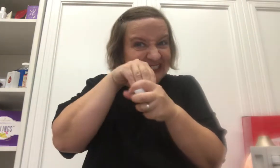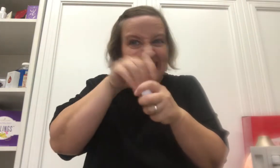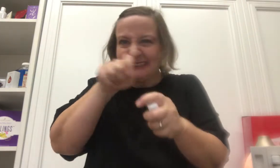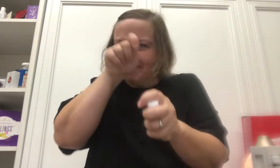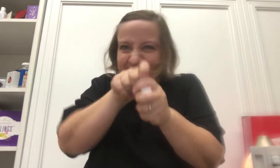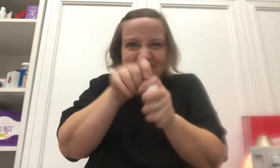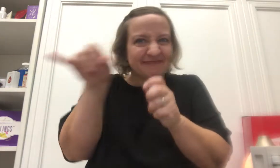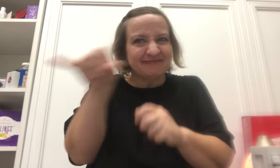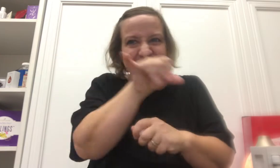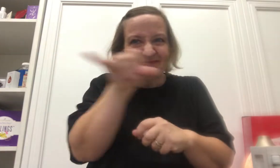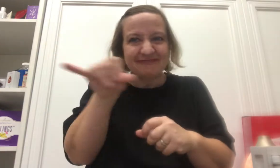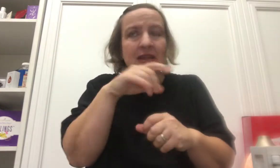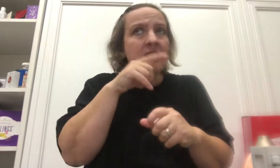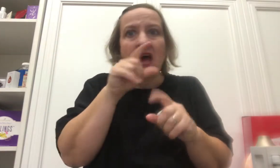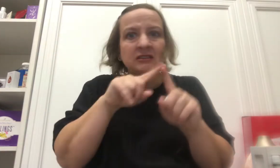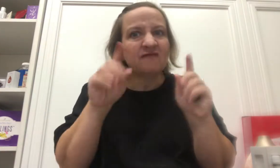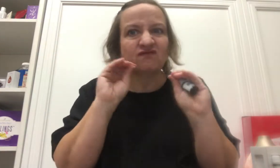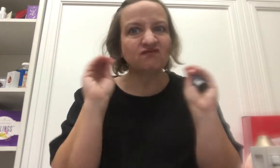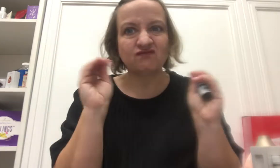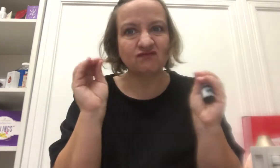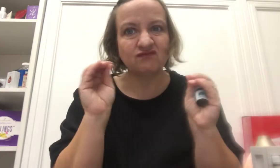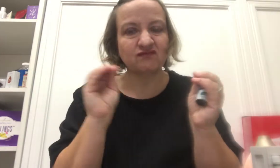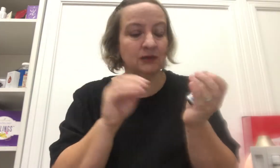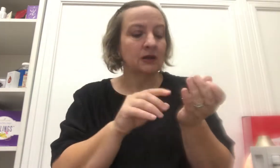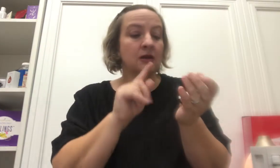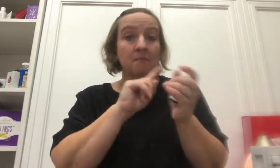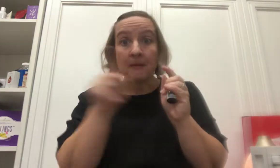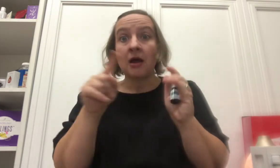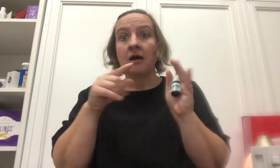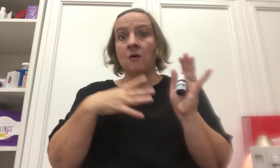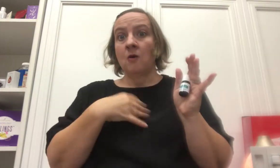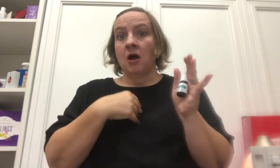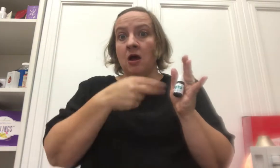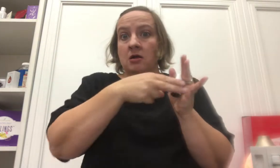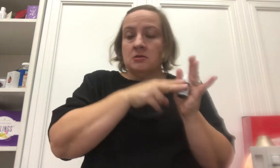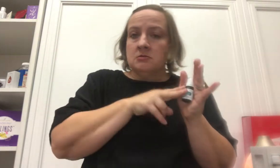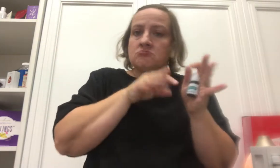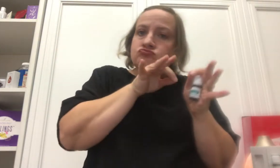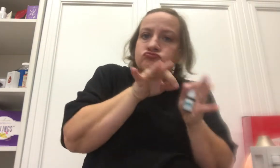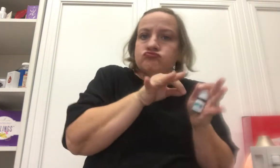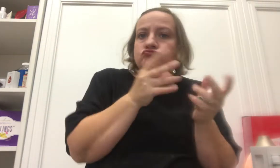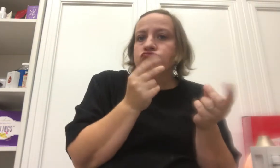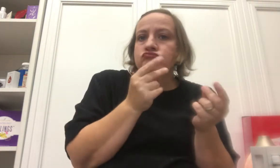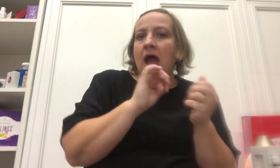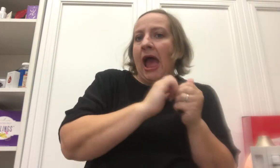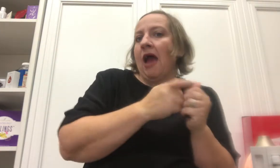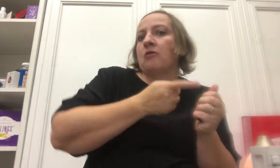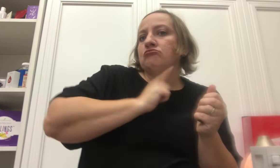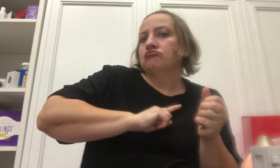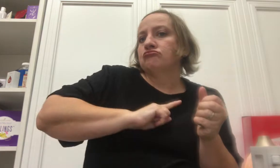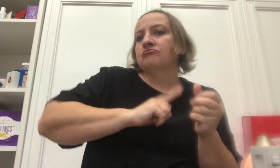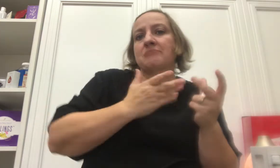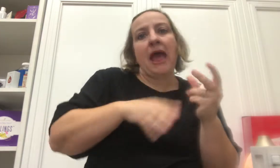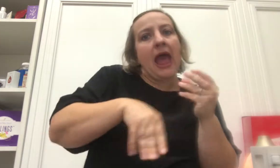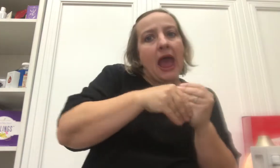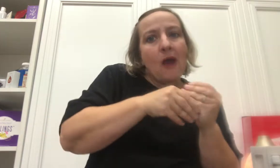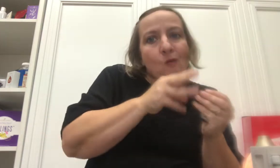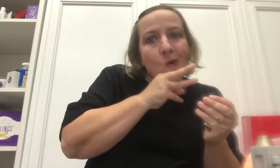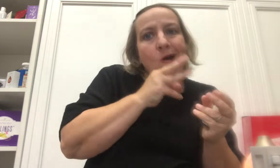What's inside those bottles is exactly the same. There's no difference. But the white label tells you how to take it